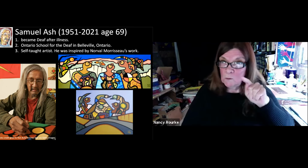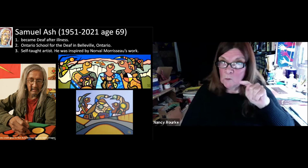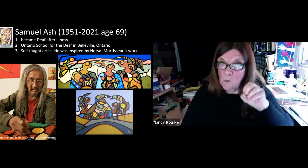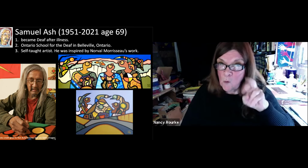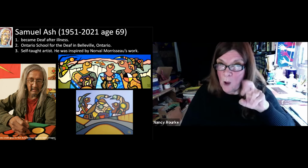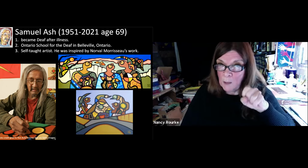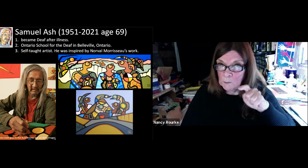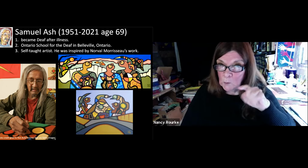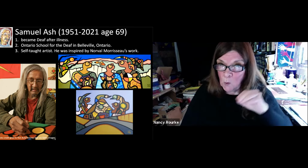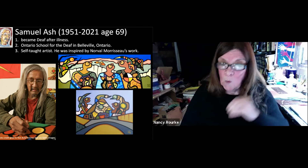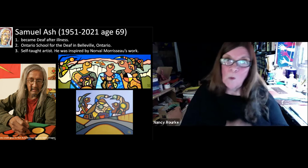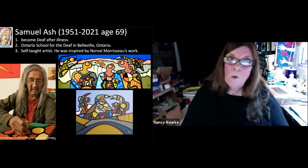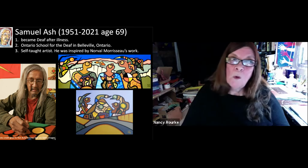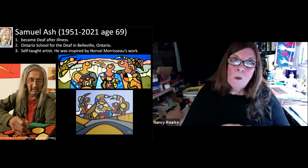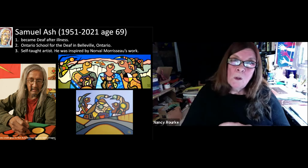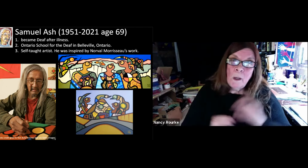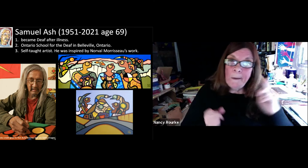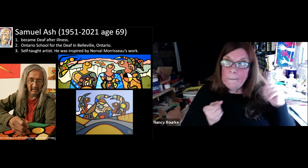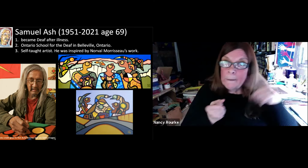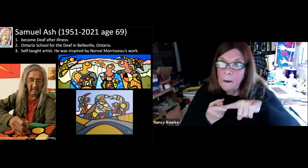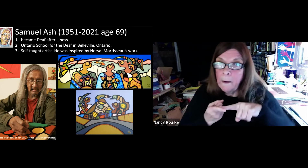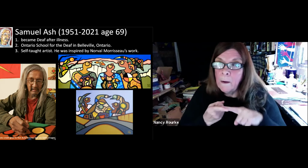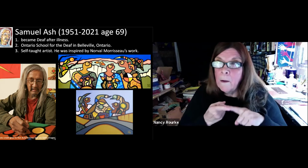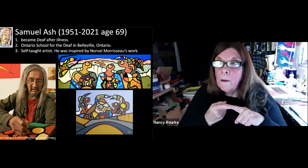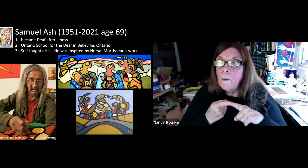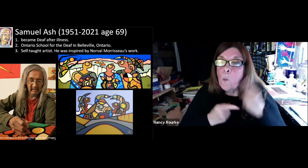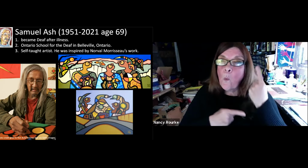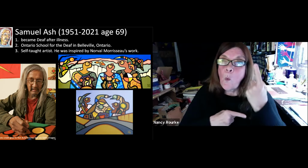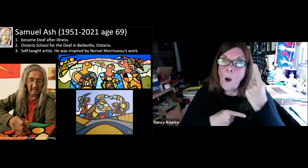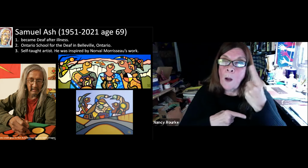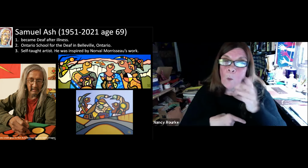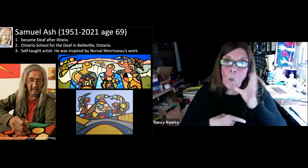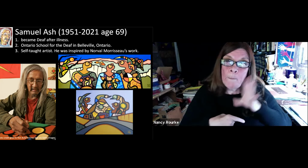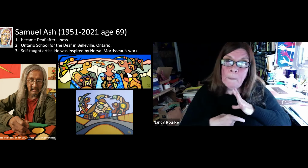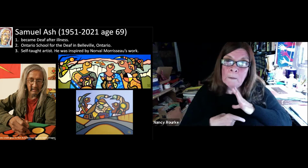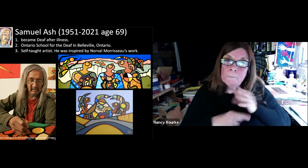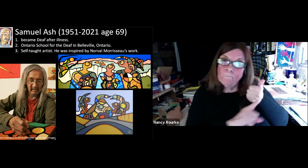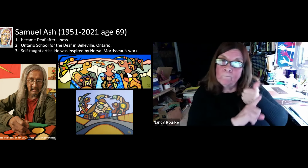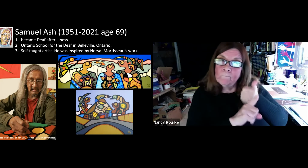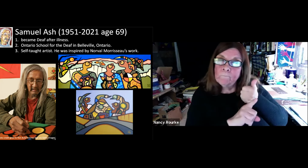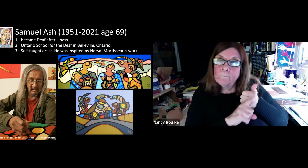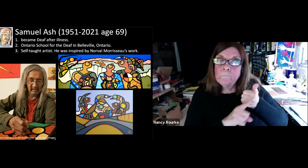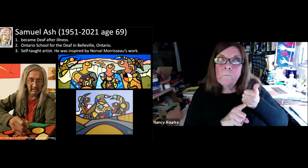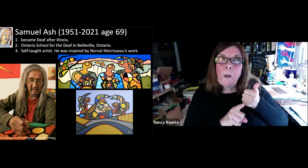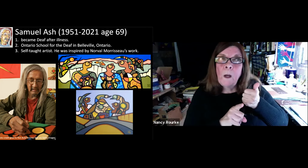In Toronto. As a homeless person. And he.